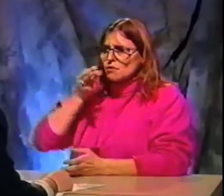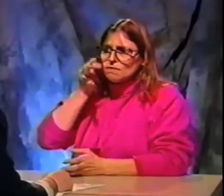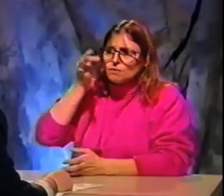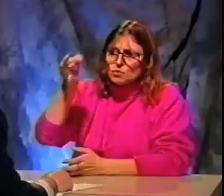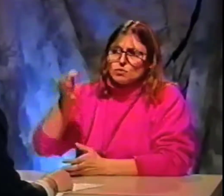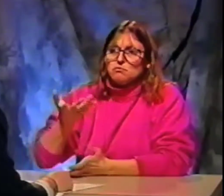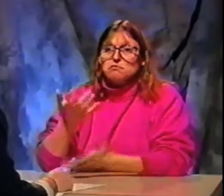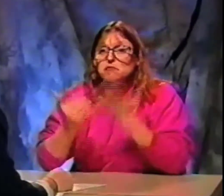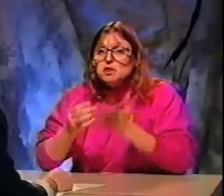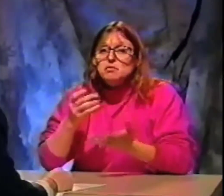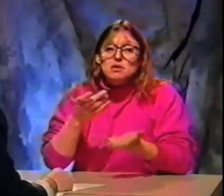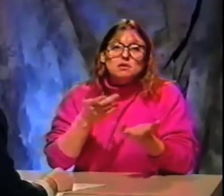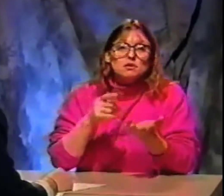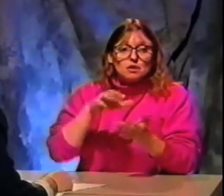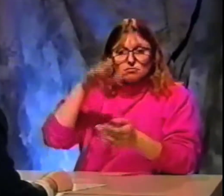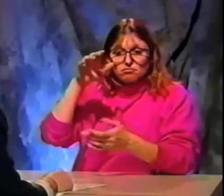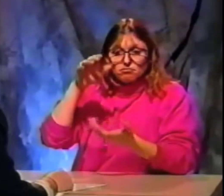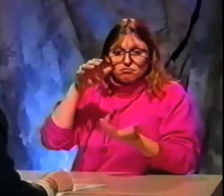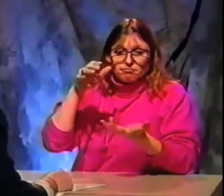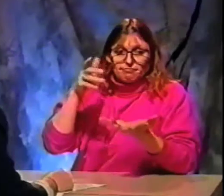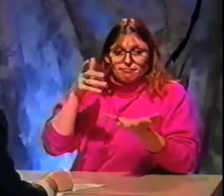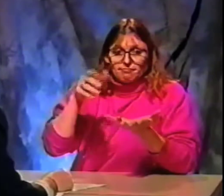And I'd really want to try to help them.